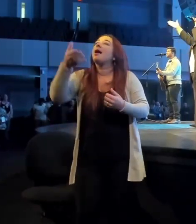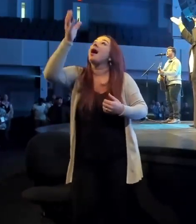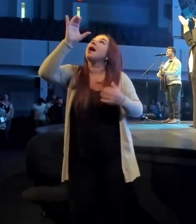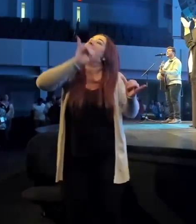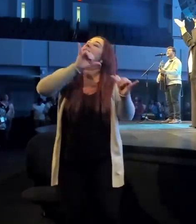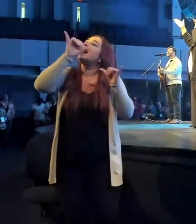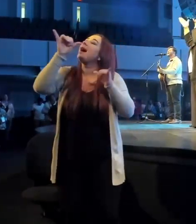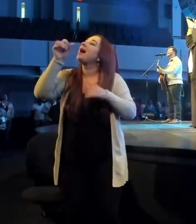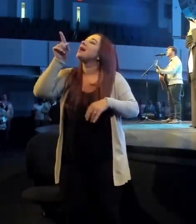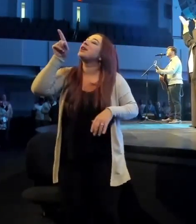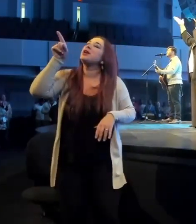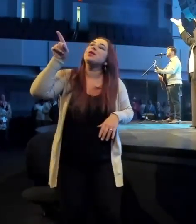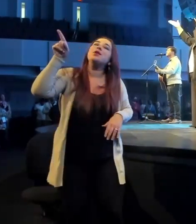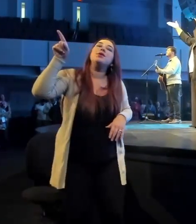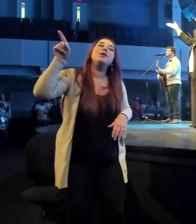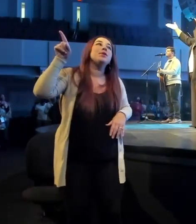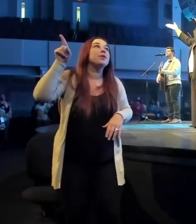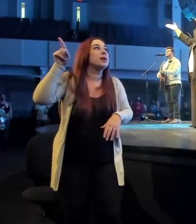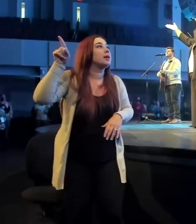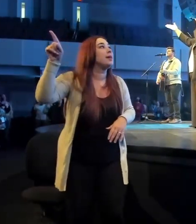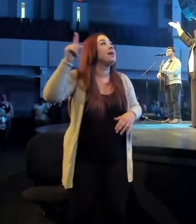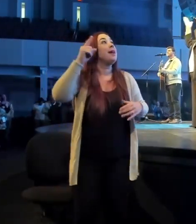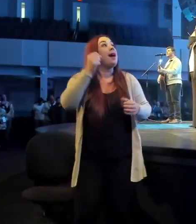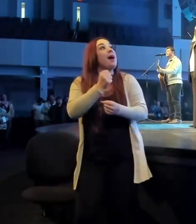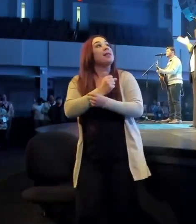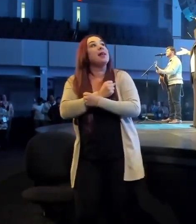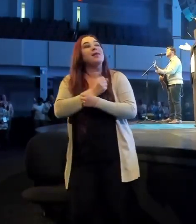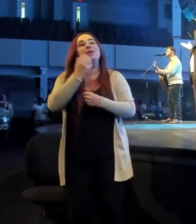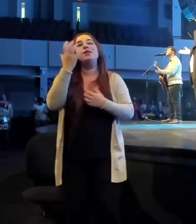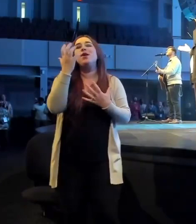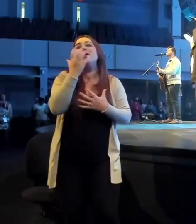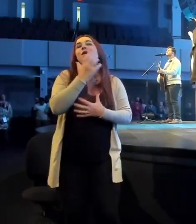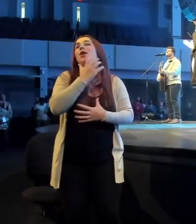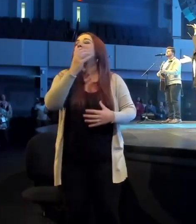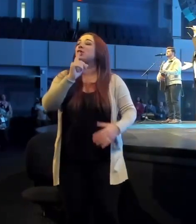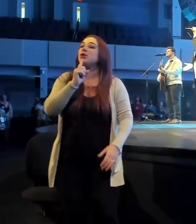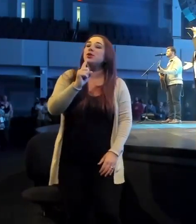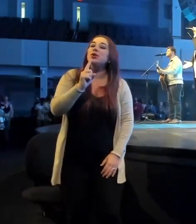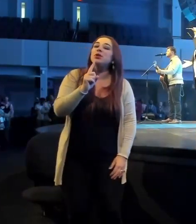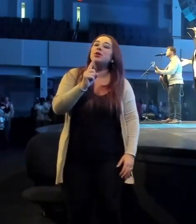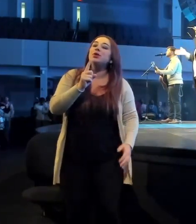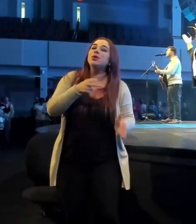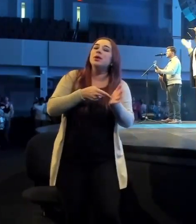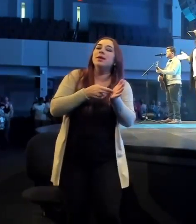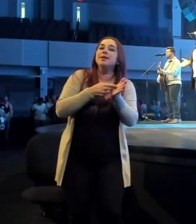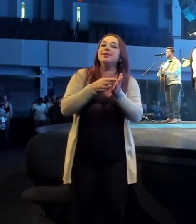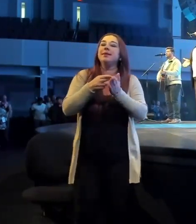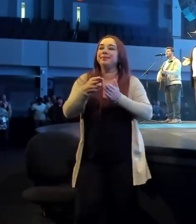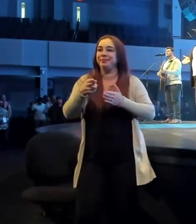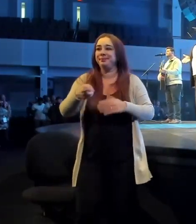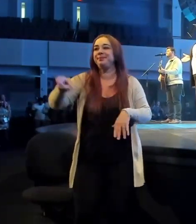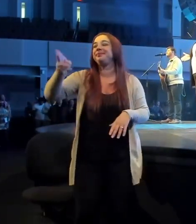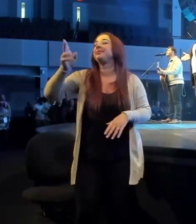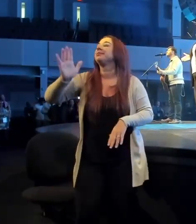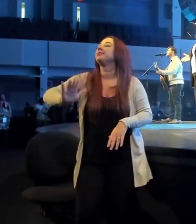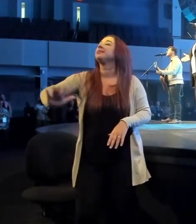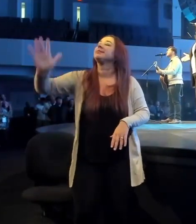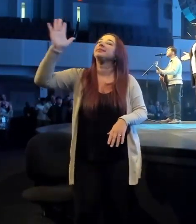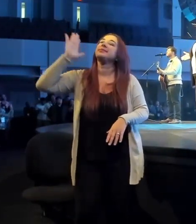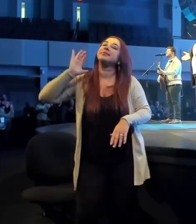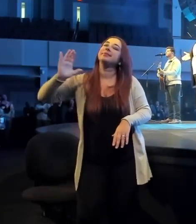a God like you, a love so true. There has